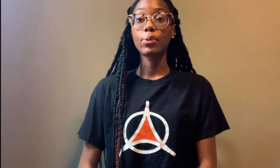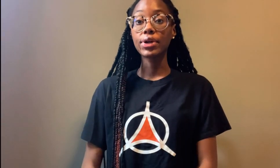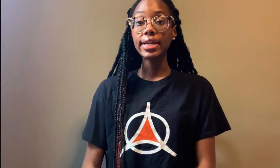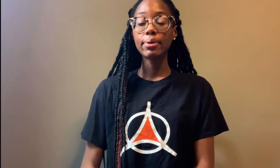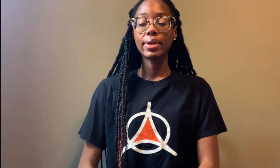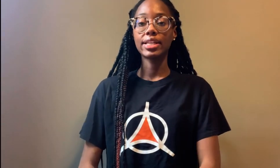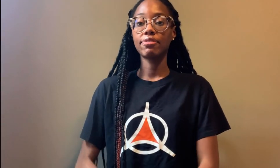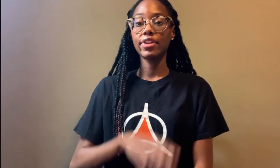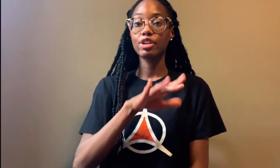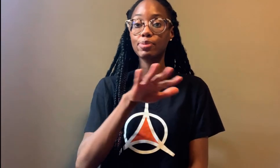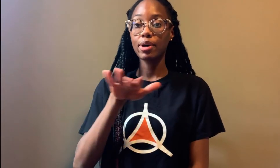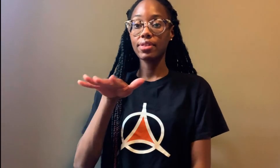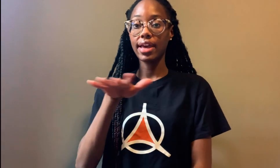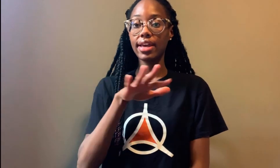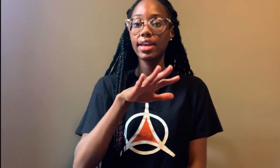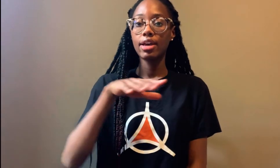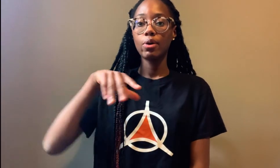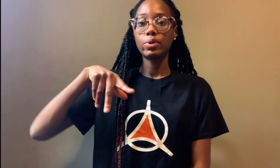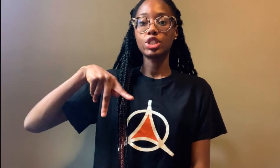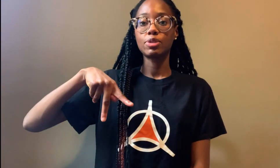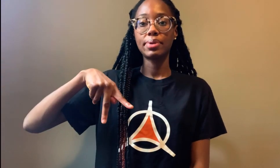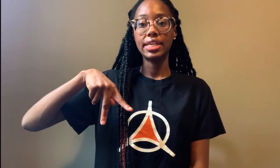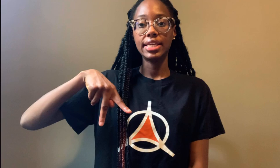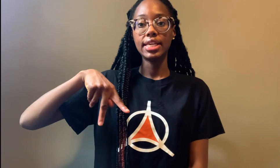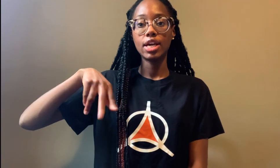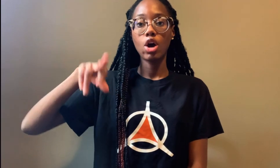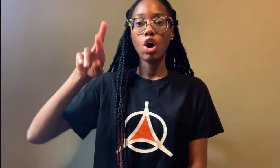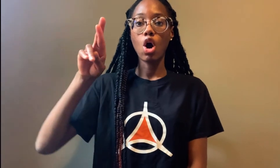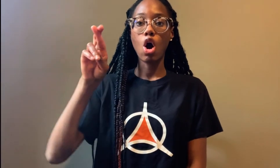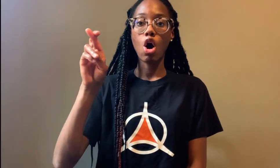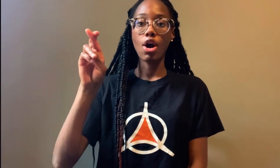Pre, we can finger spell that, which is P-R-E.